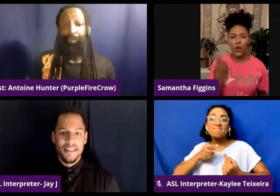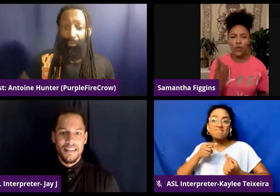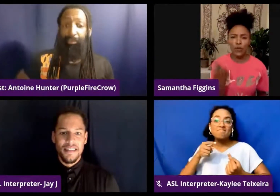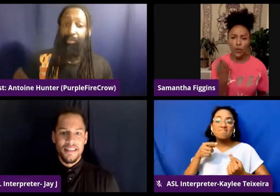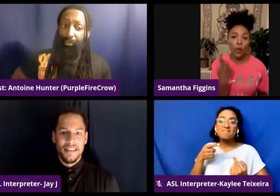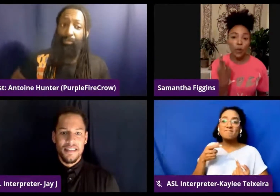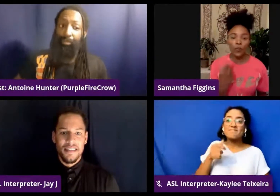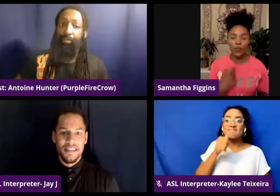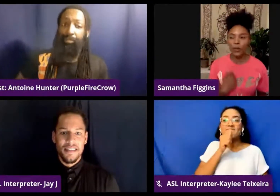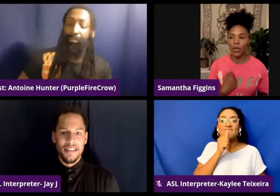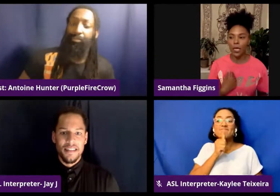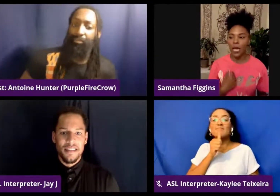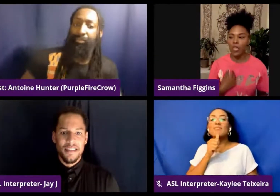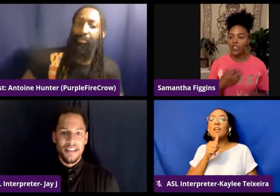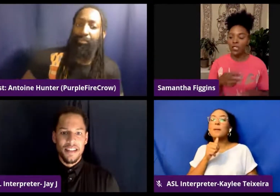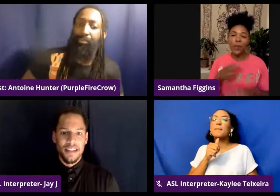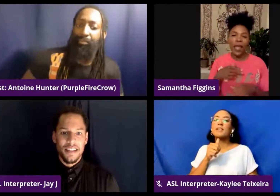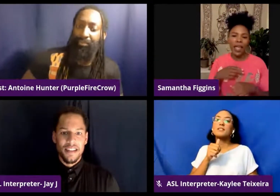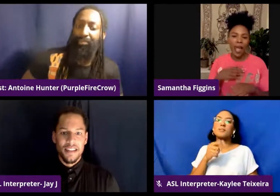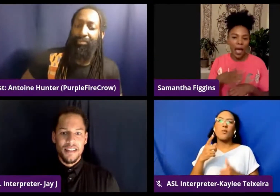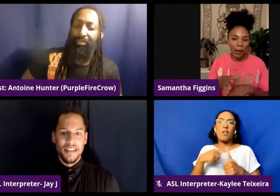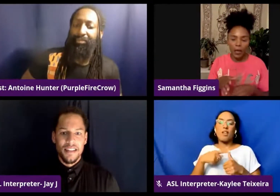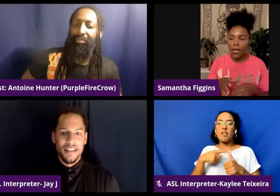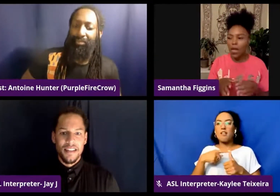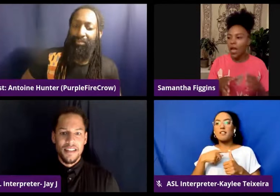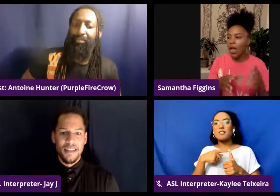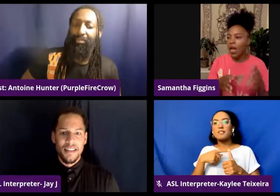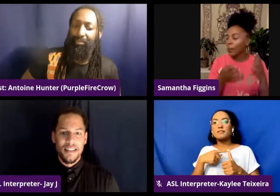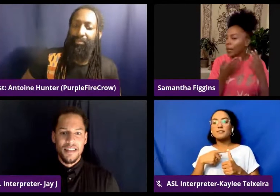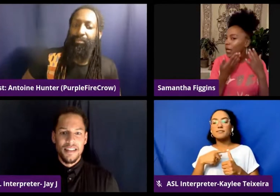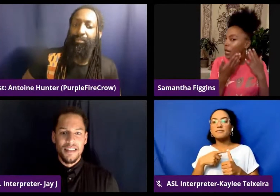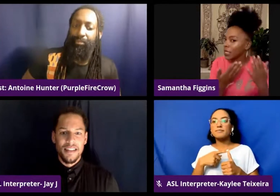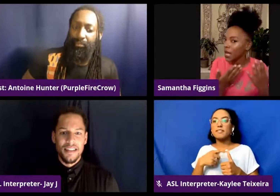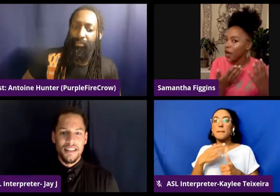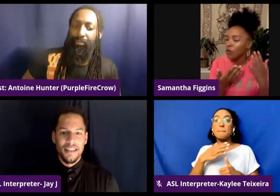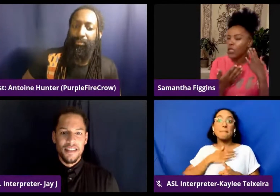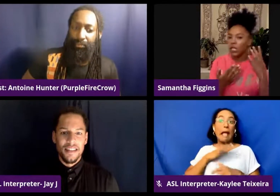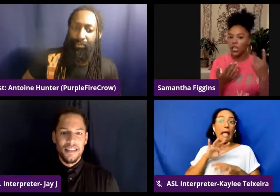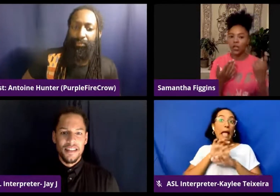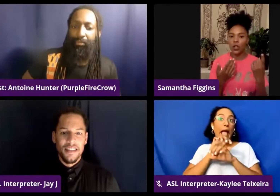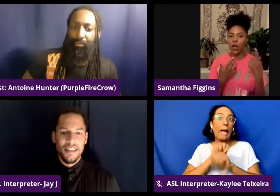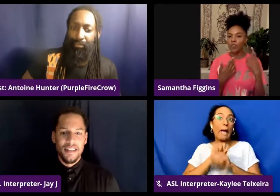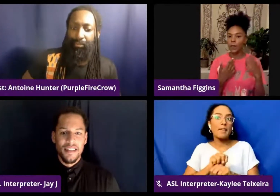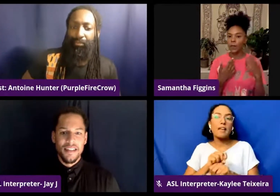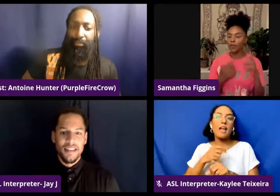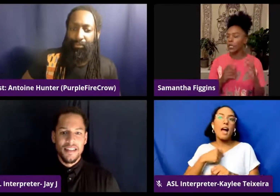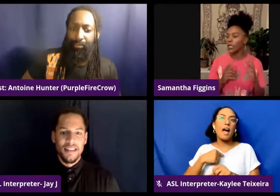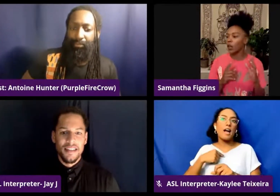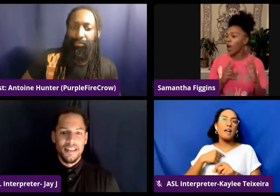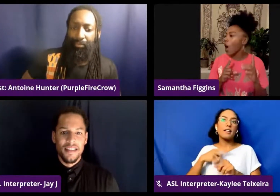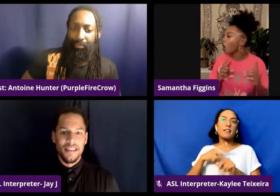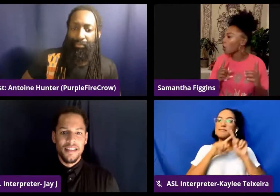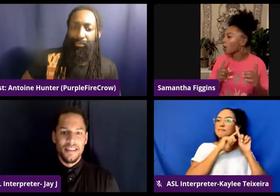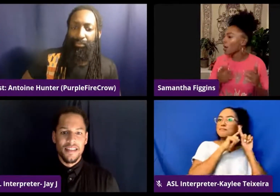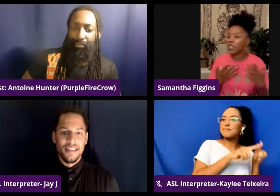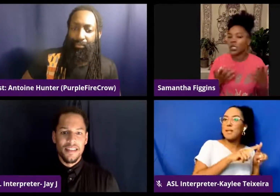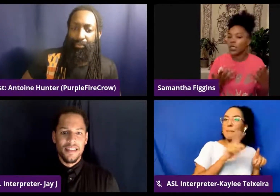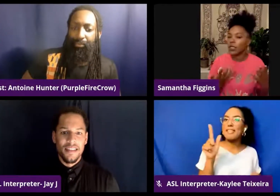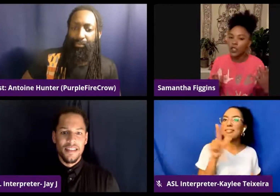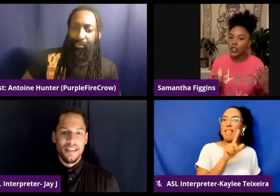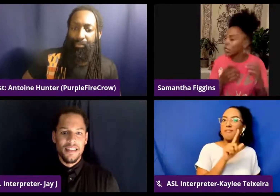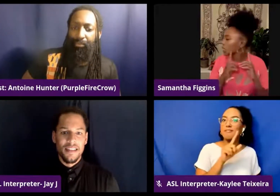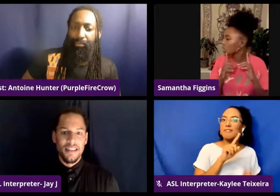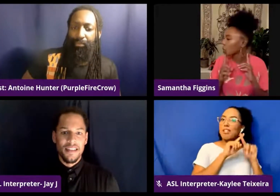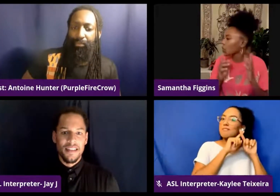Because, well, number one for me, just by habit, because I only hear out of my left ear, I